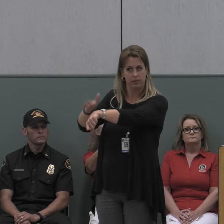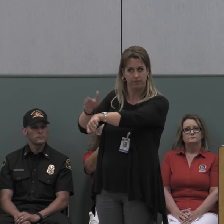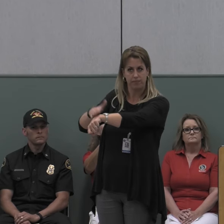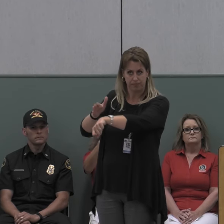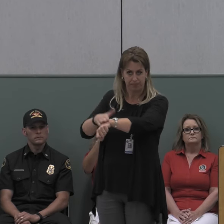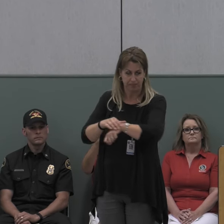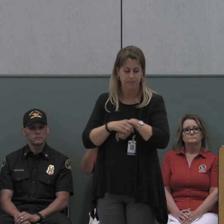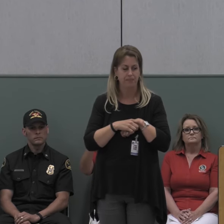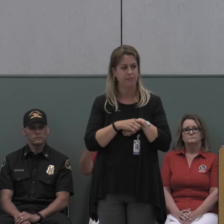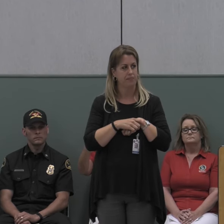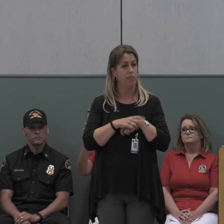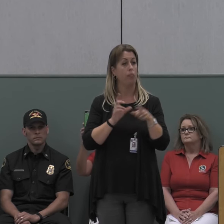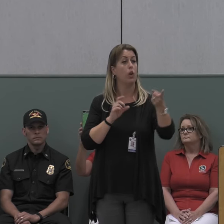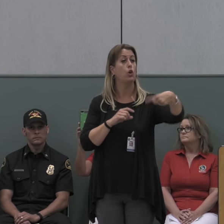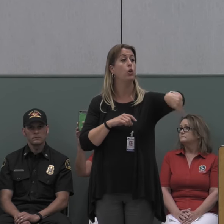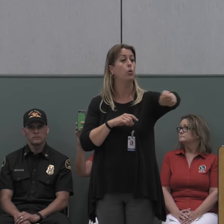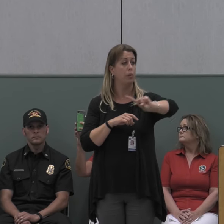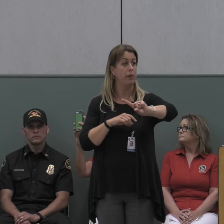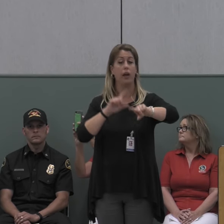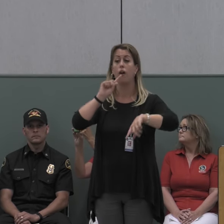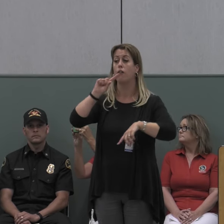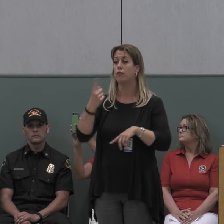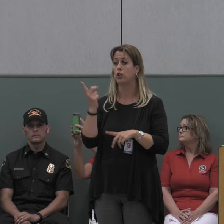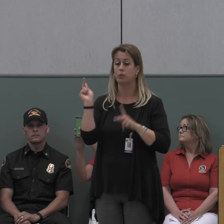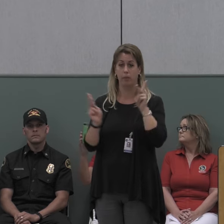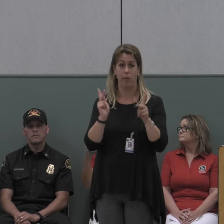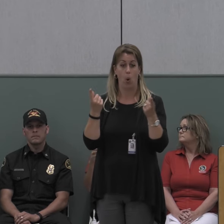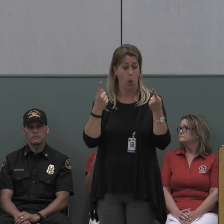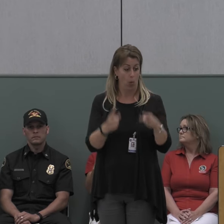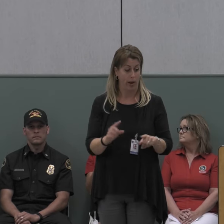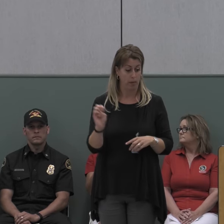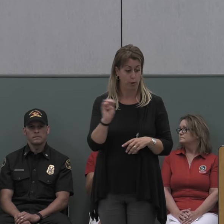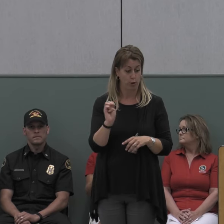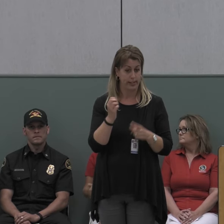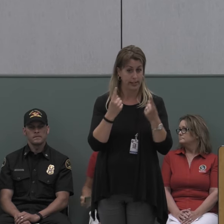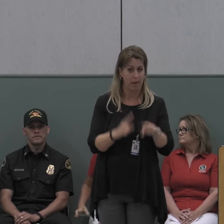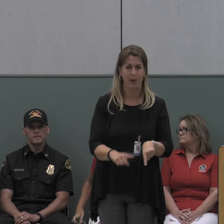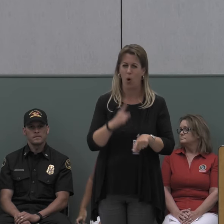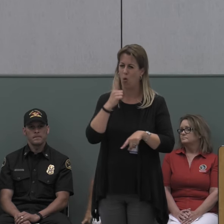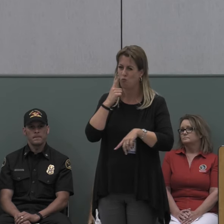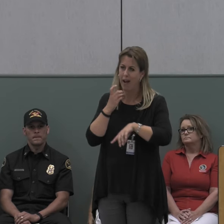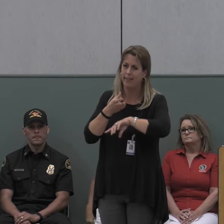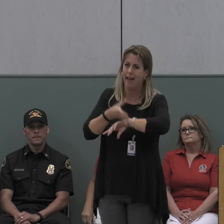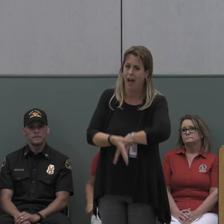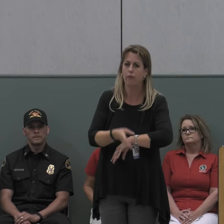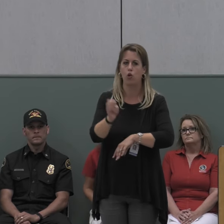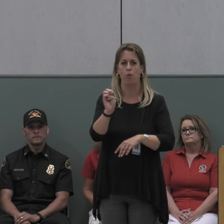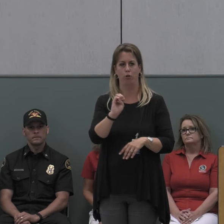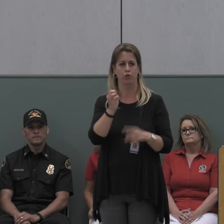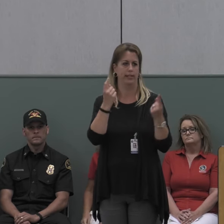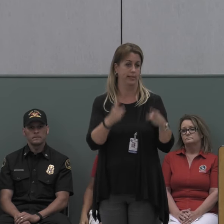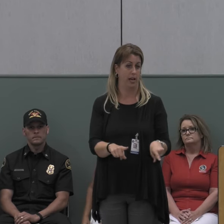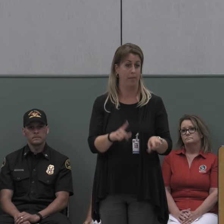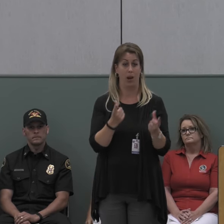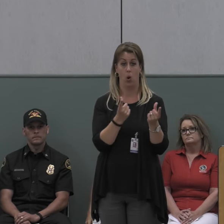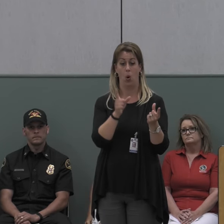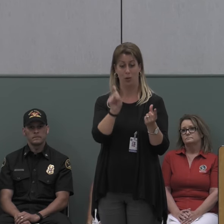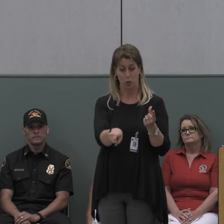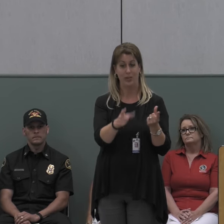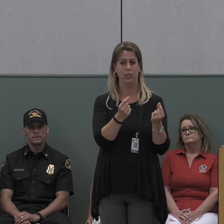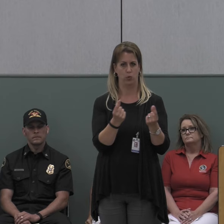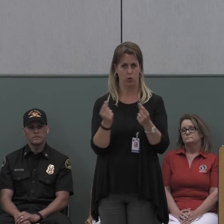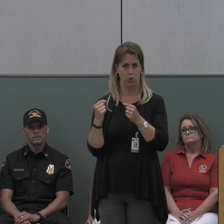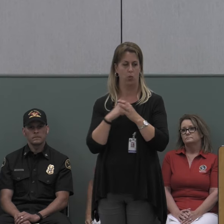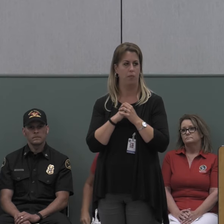people that are notified when emergencies are happening or directly after, and what steps that you need to take. And then again,